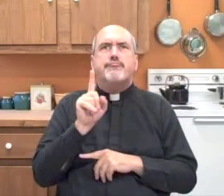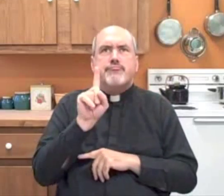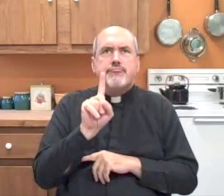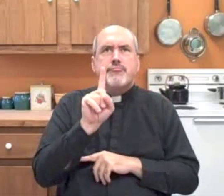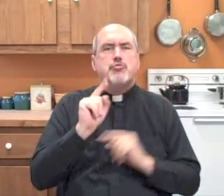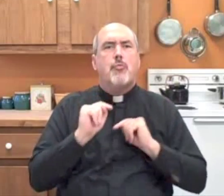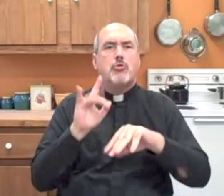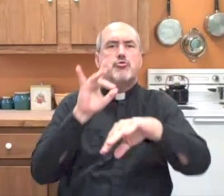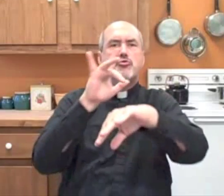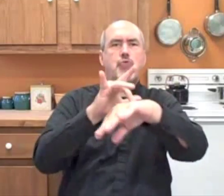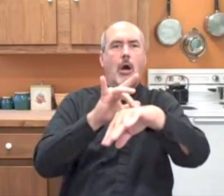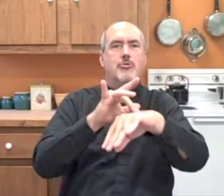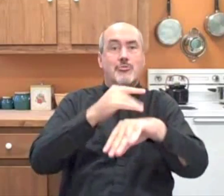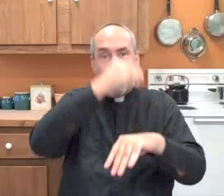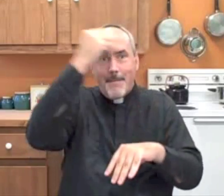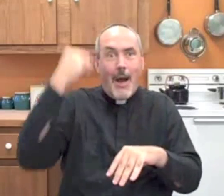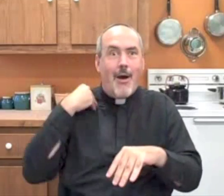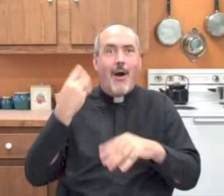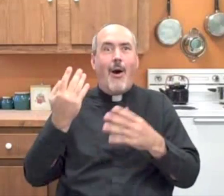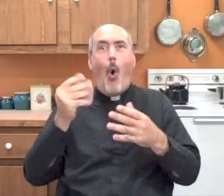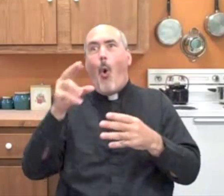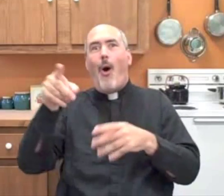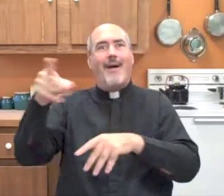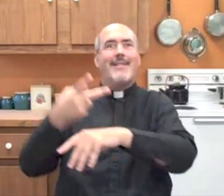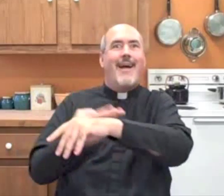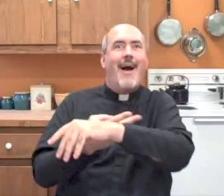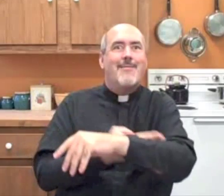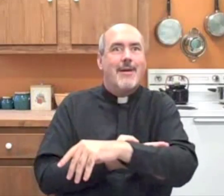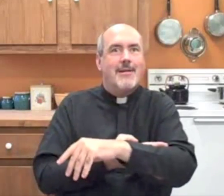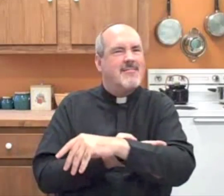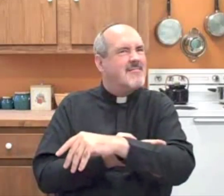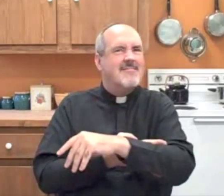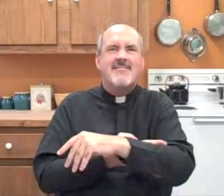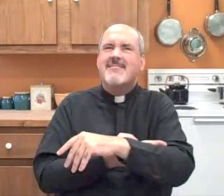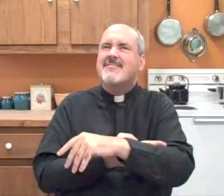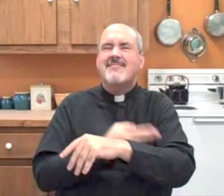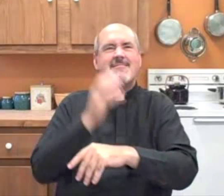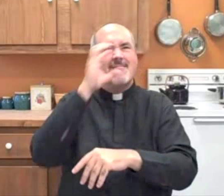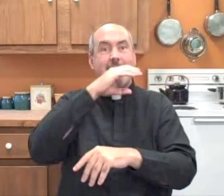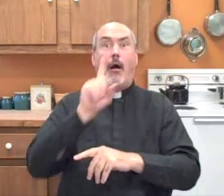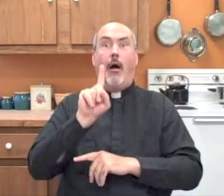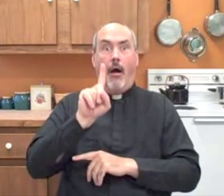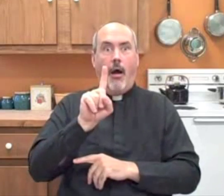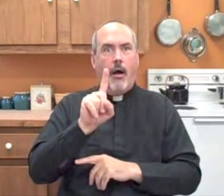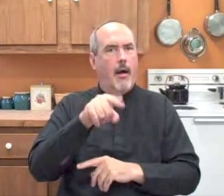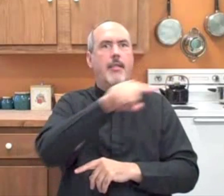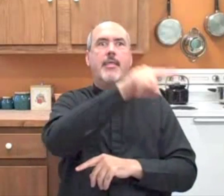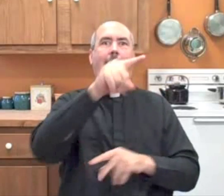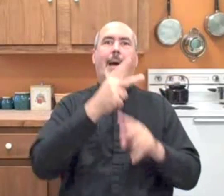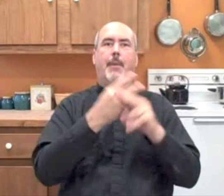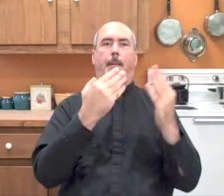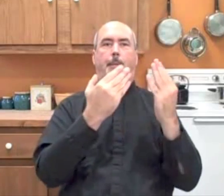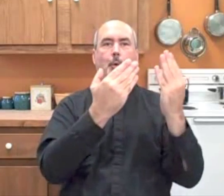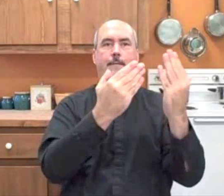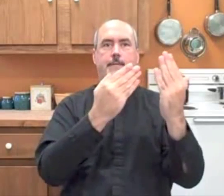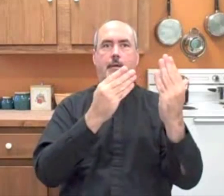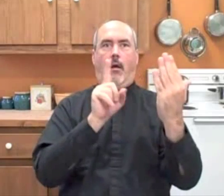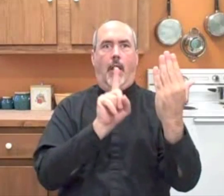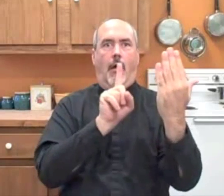curious and tried to walk up and touch Mary or the altar or the apparition. However, it seemed to